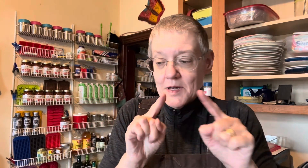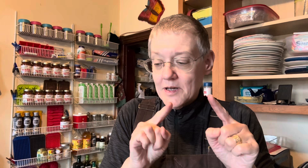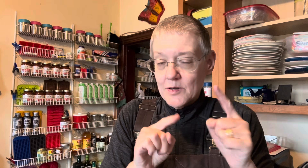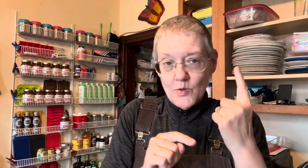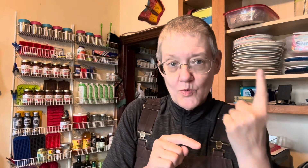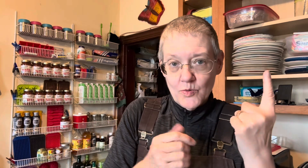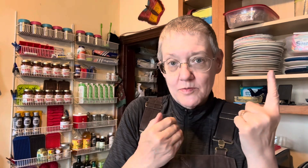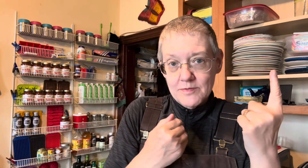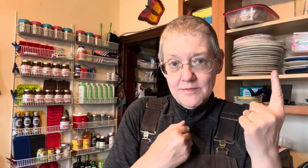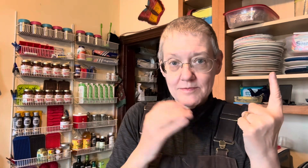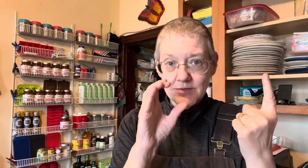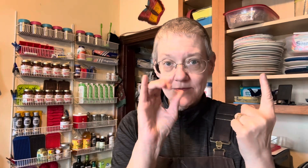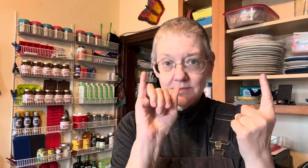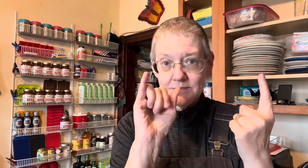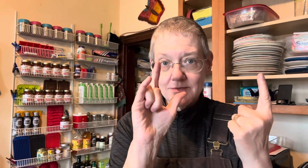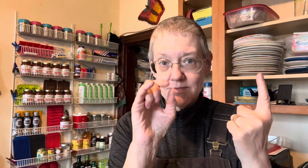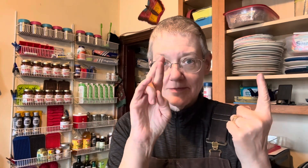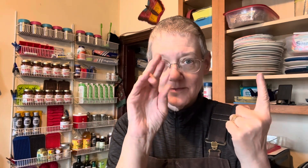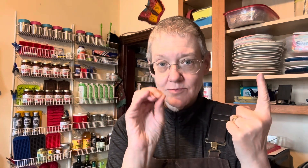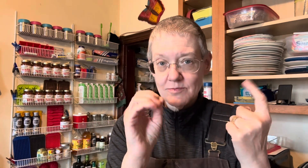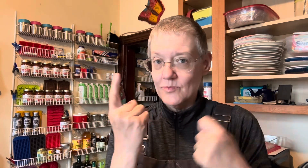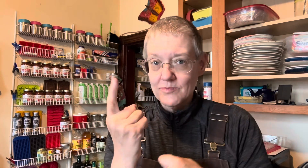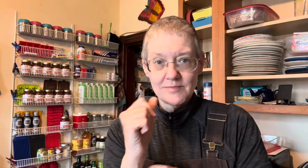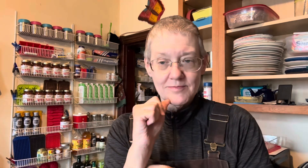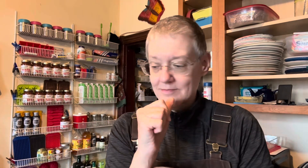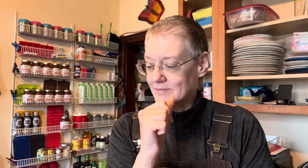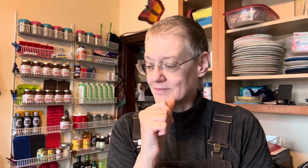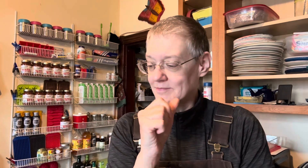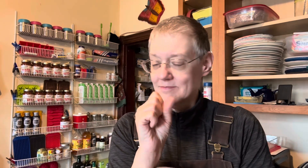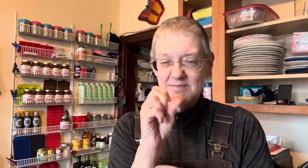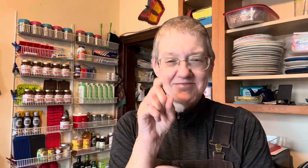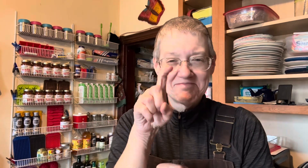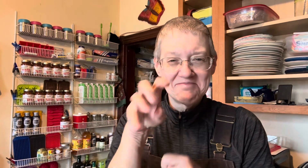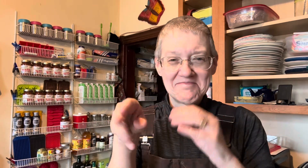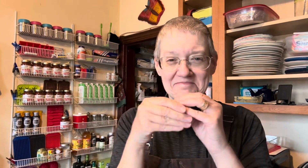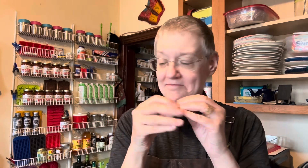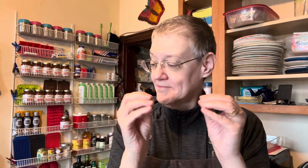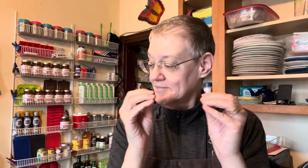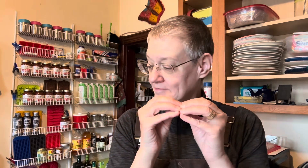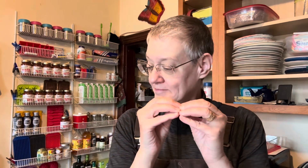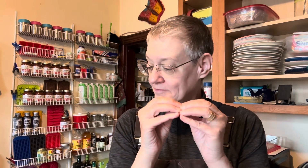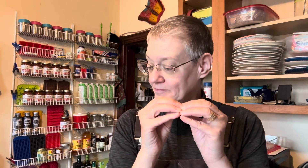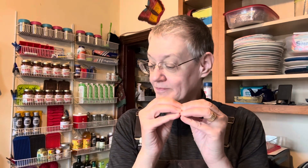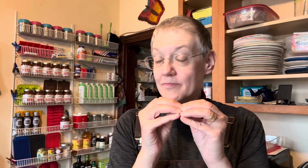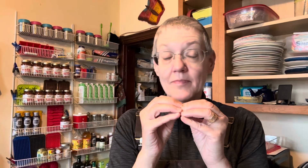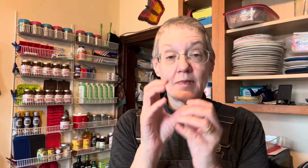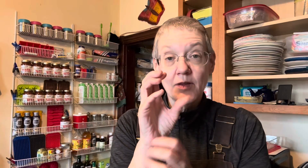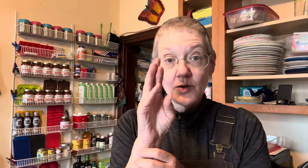only half of it has cilantro in it. So I just need a little bit more.